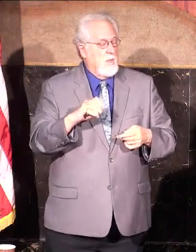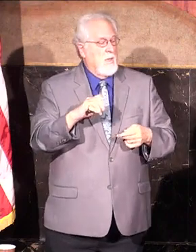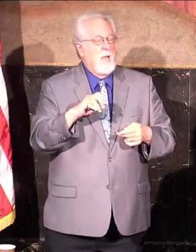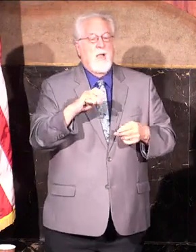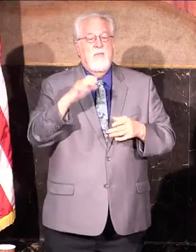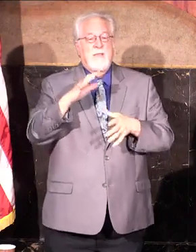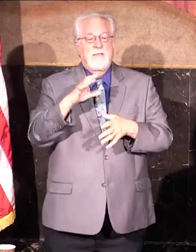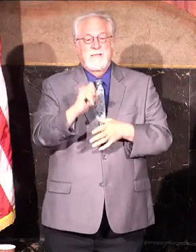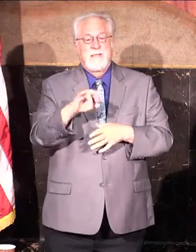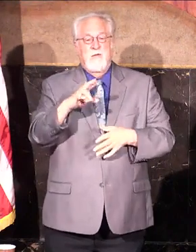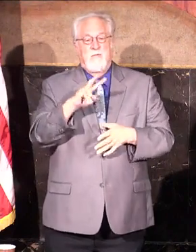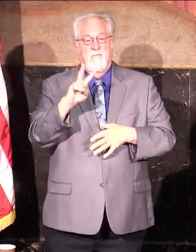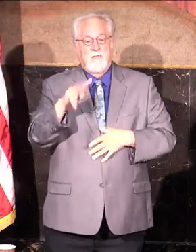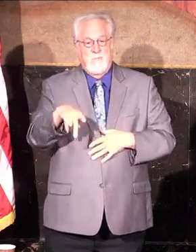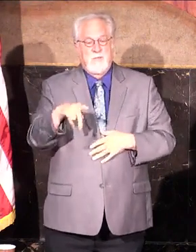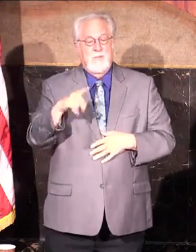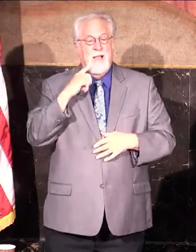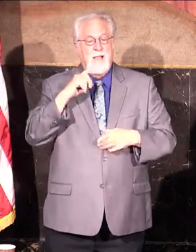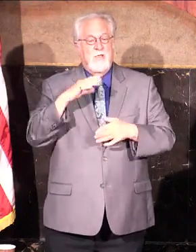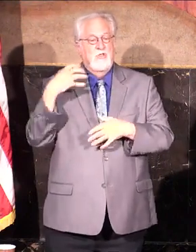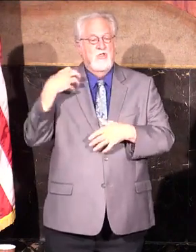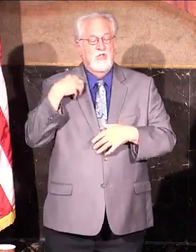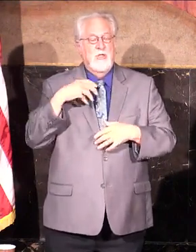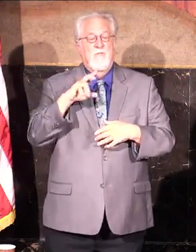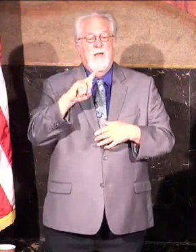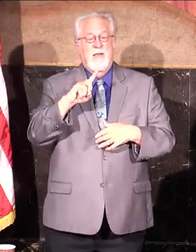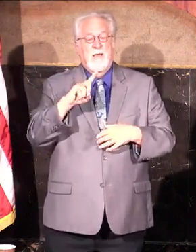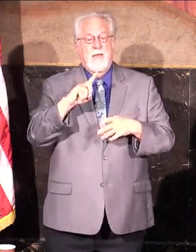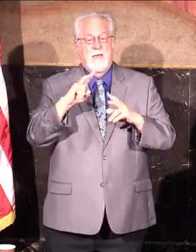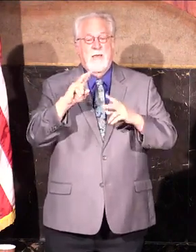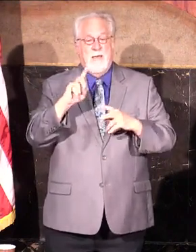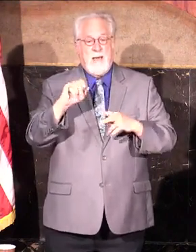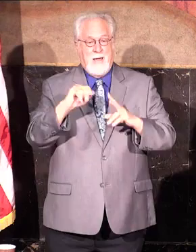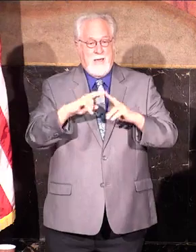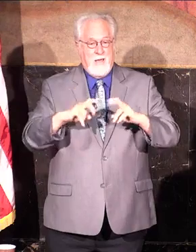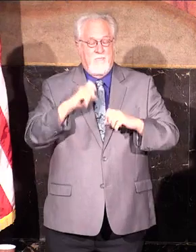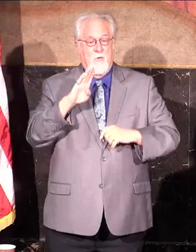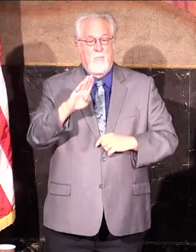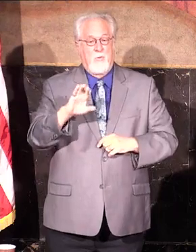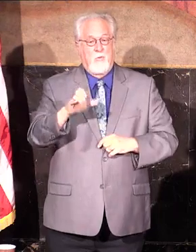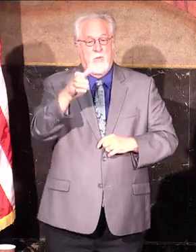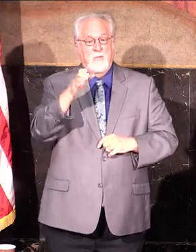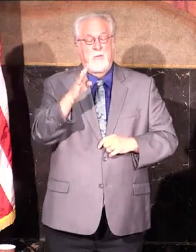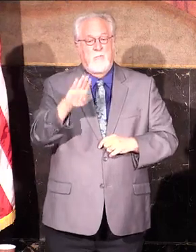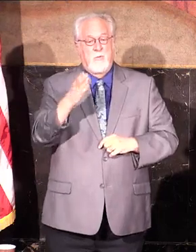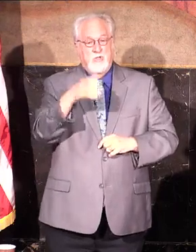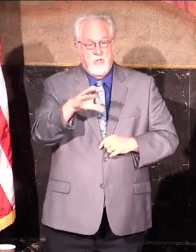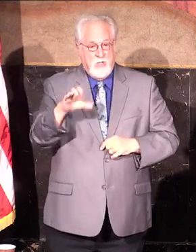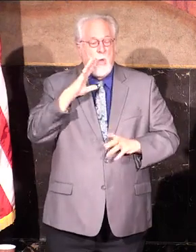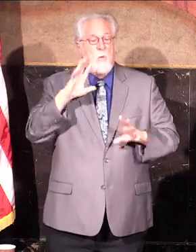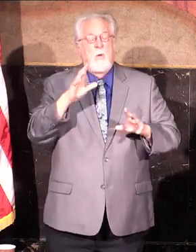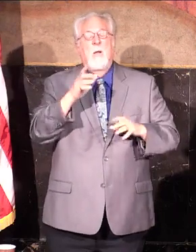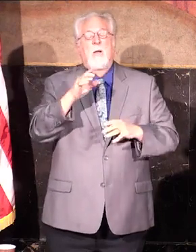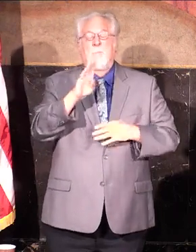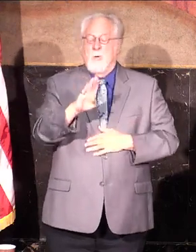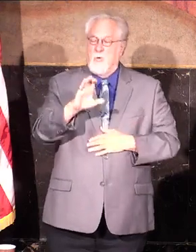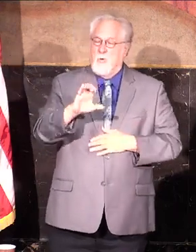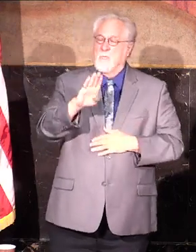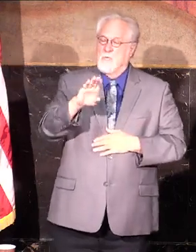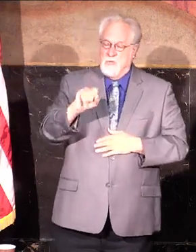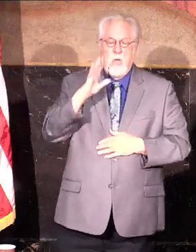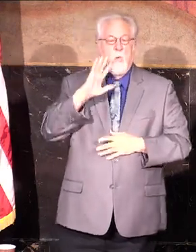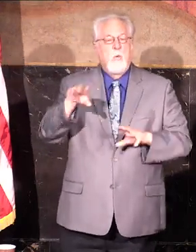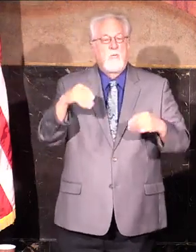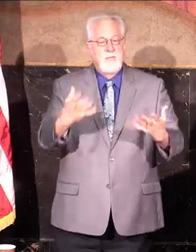Senior Vice President and Chief Data and Analytics Officer for Blue Cross Blue Shield of Louisiana, is going to come up and present some information